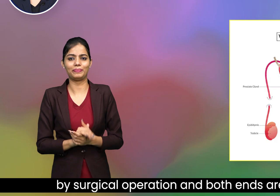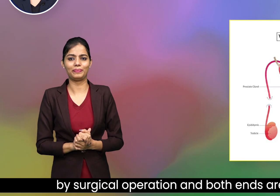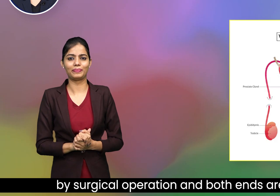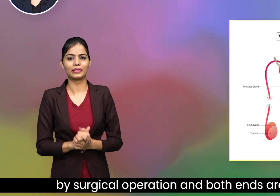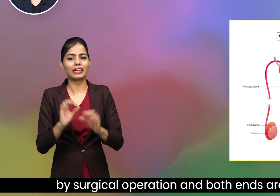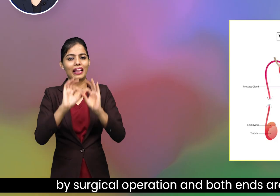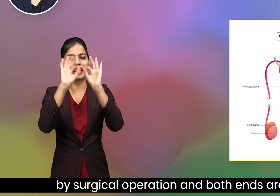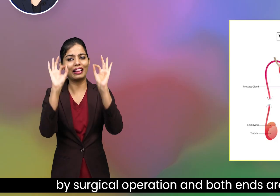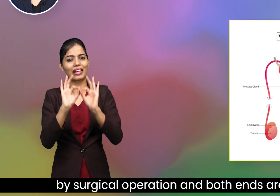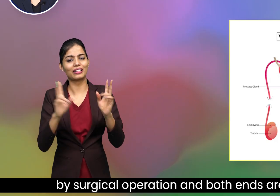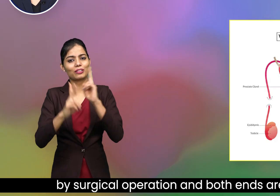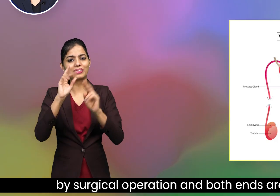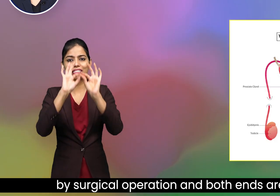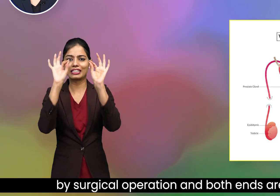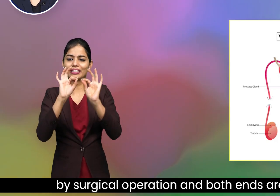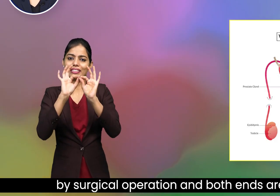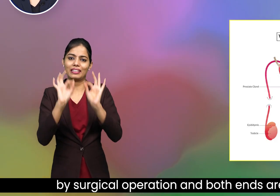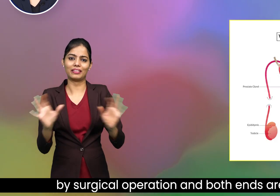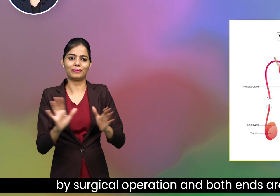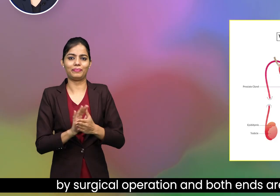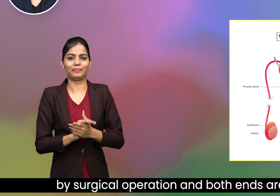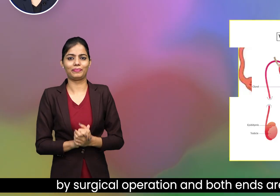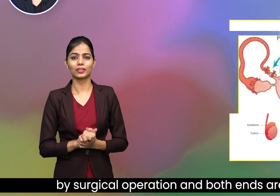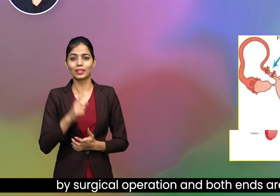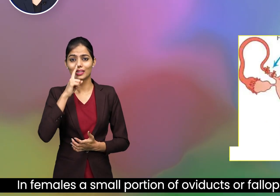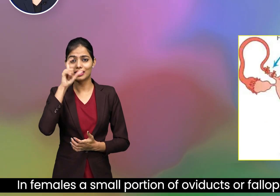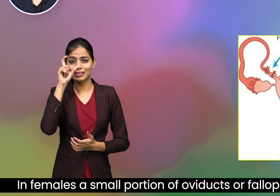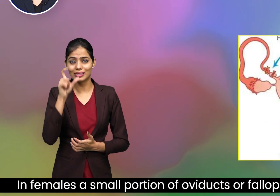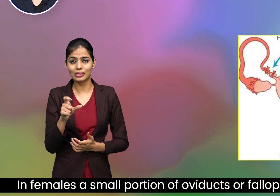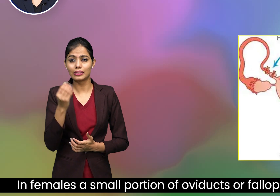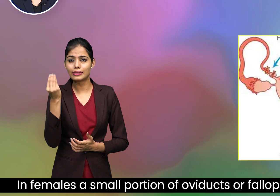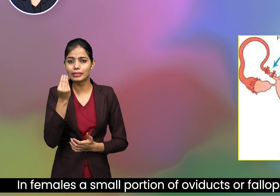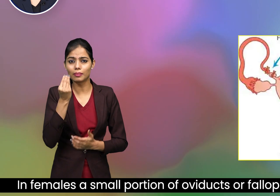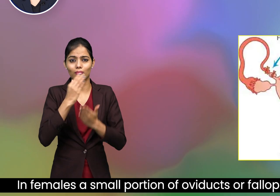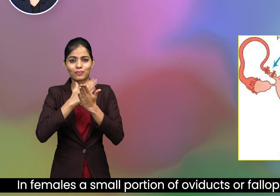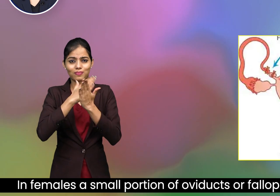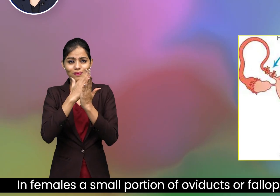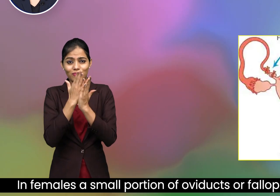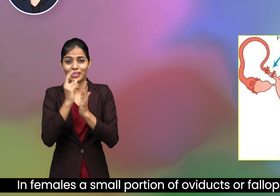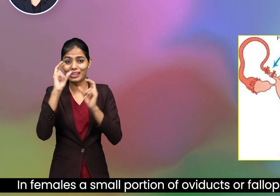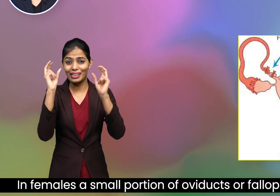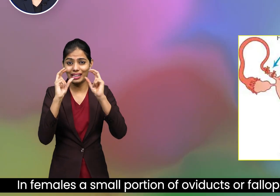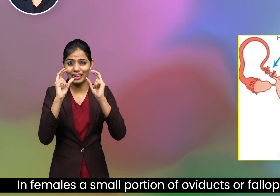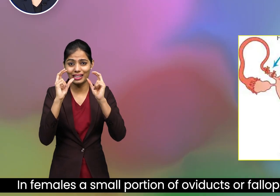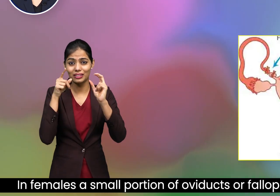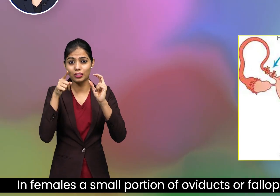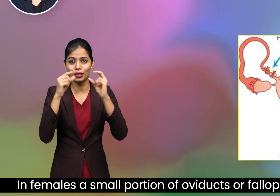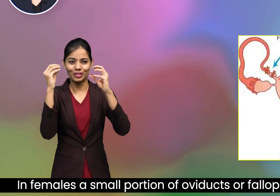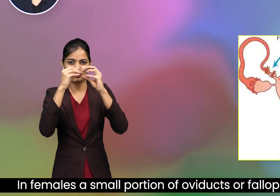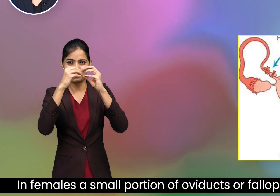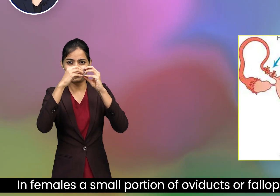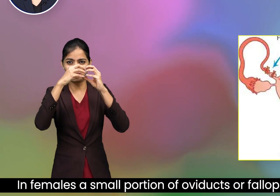and both ends are tied properly. In females, a small portion of oviducts